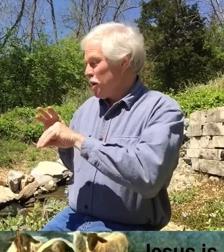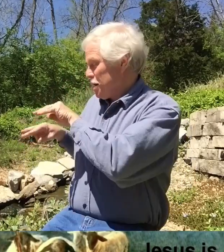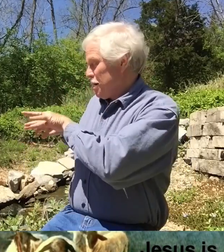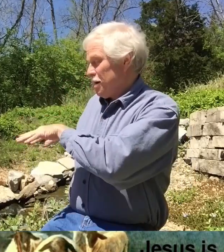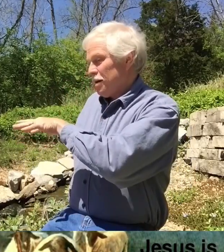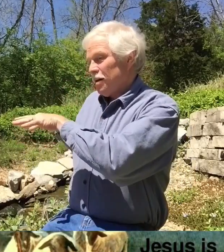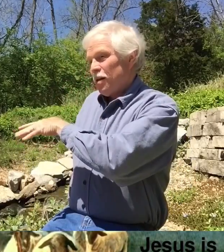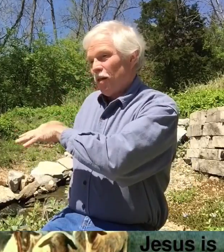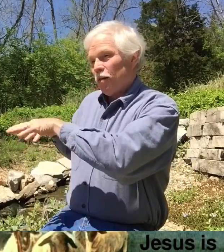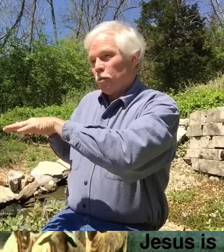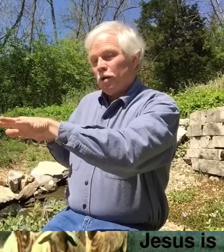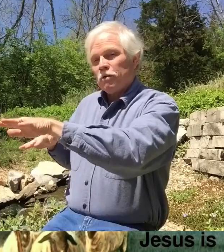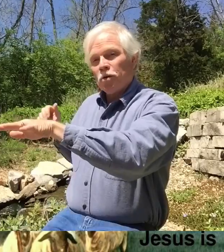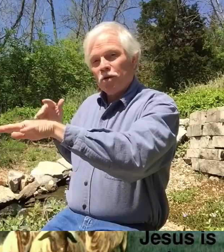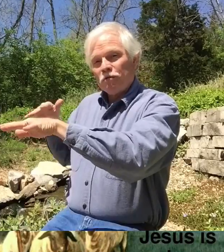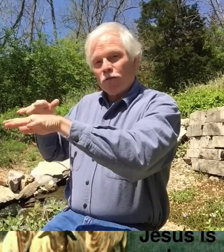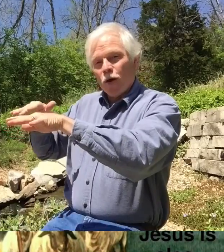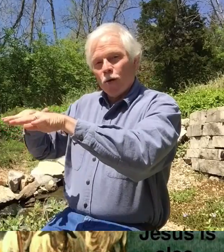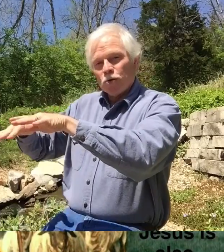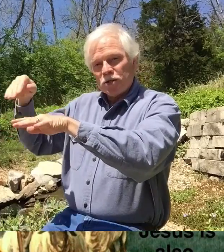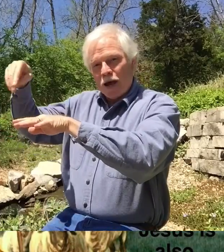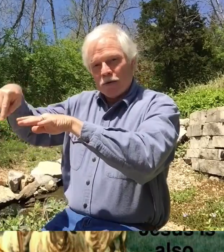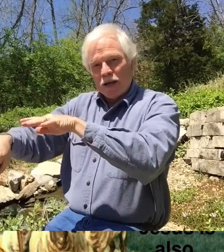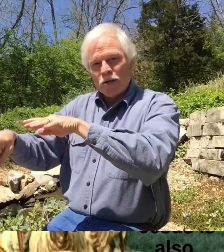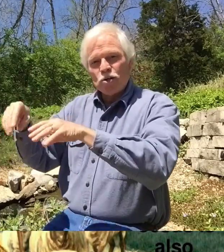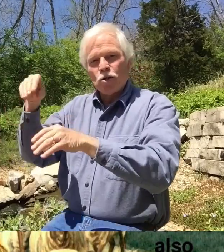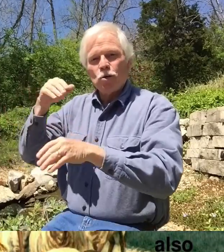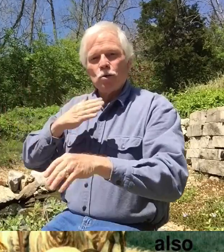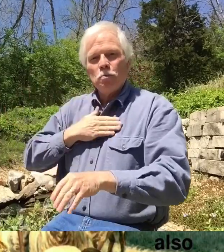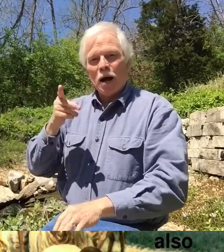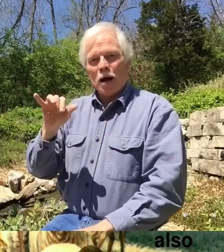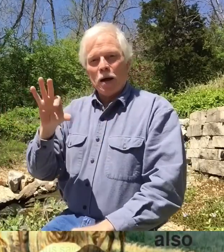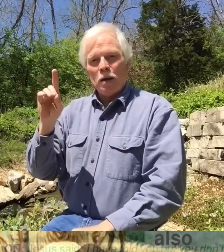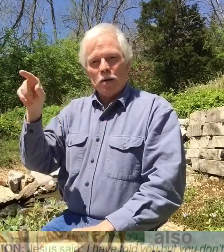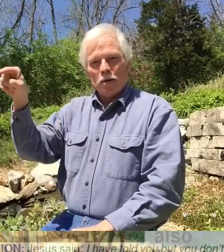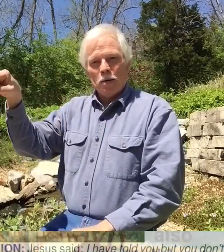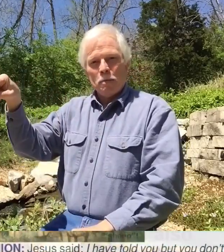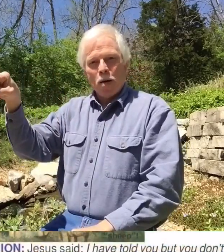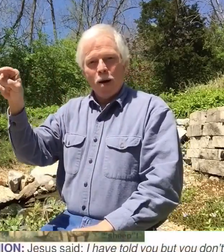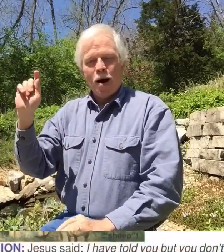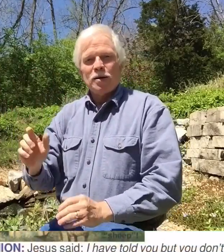the river that flows down into my pond